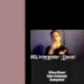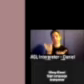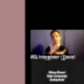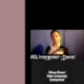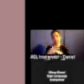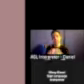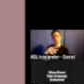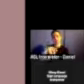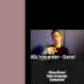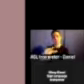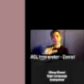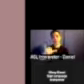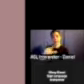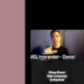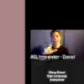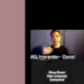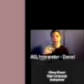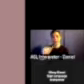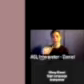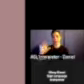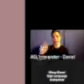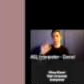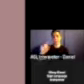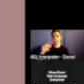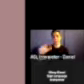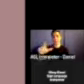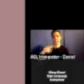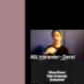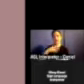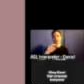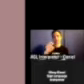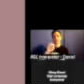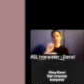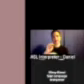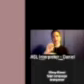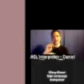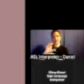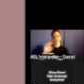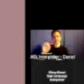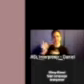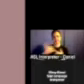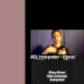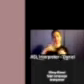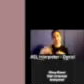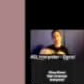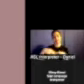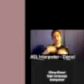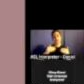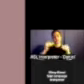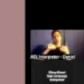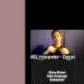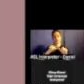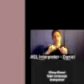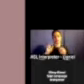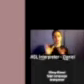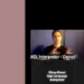is Lalitha Marshall. I will be your MC for today. I am the Vice President of Advancement and Organizational Sustainability